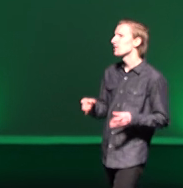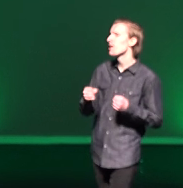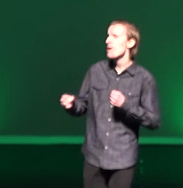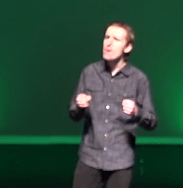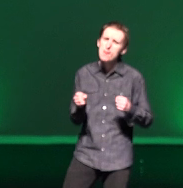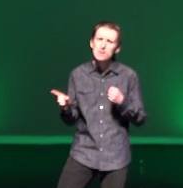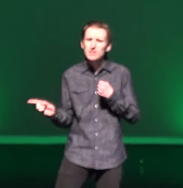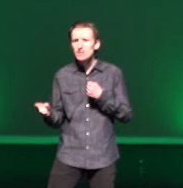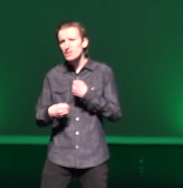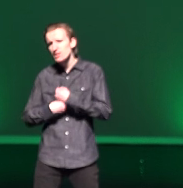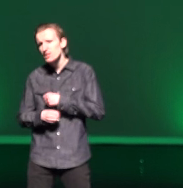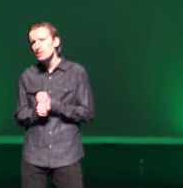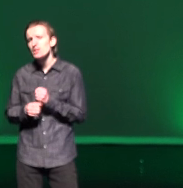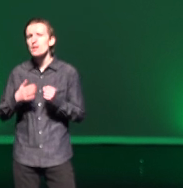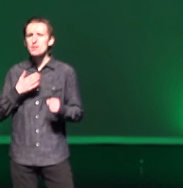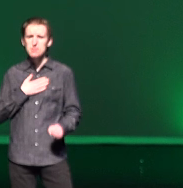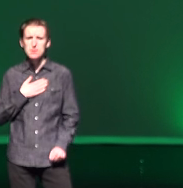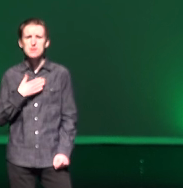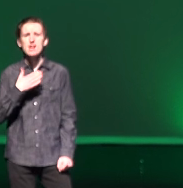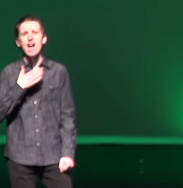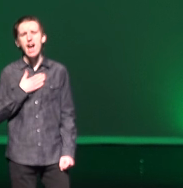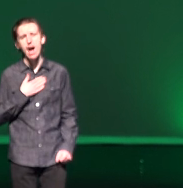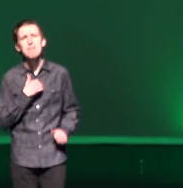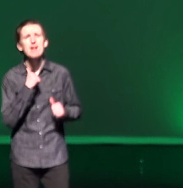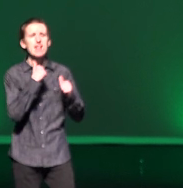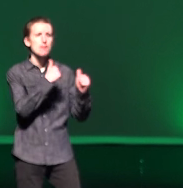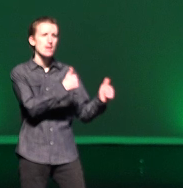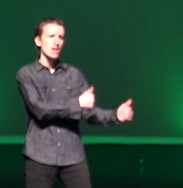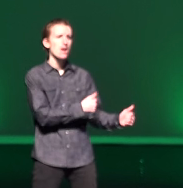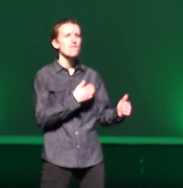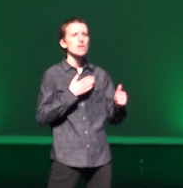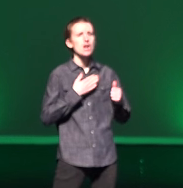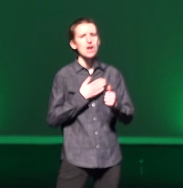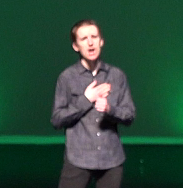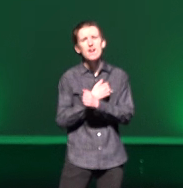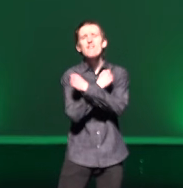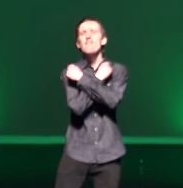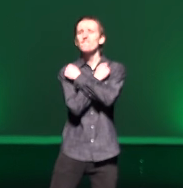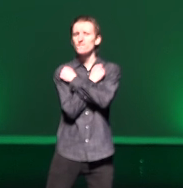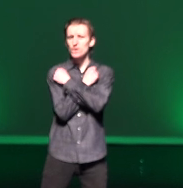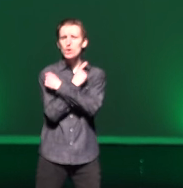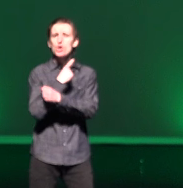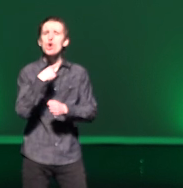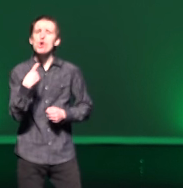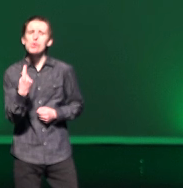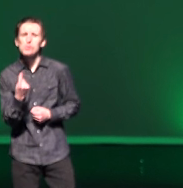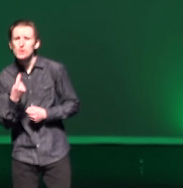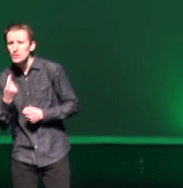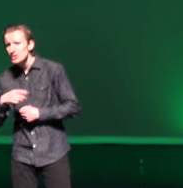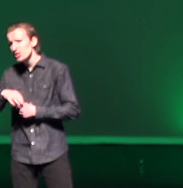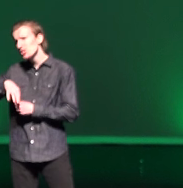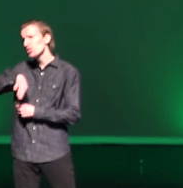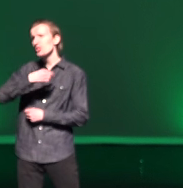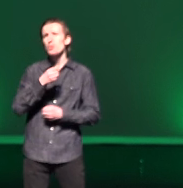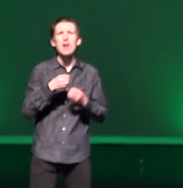made me lose control I'm gonna let my love unfold We're just two